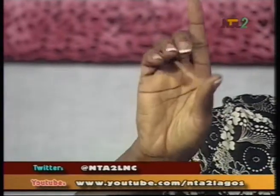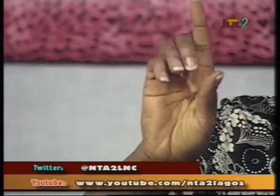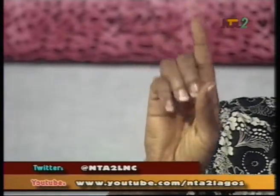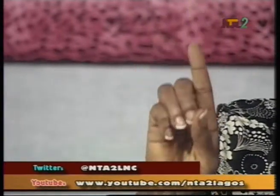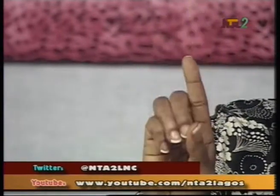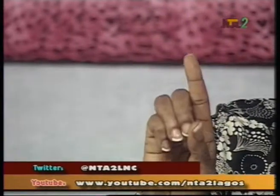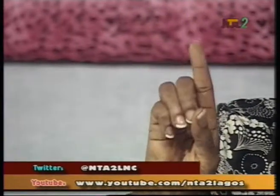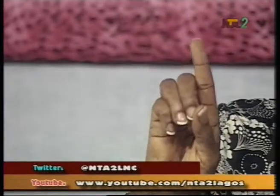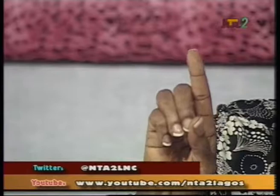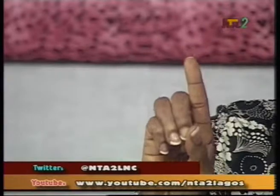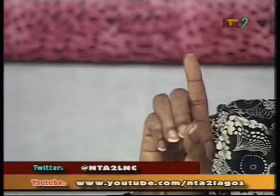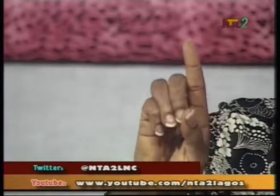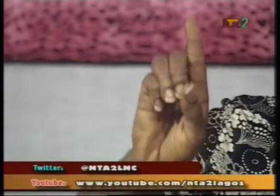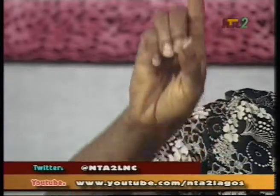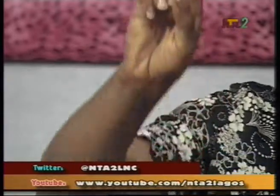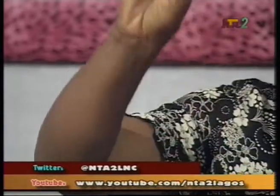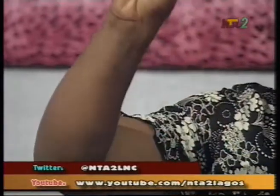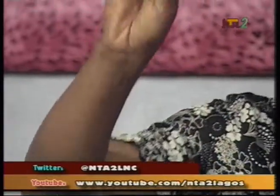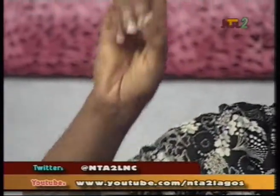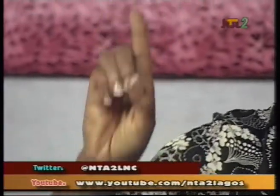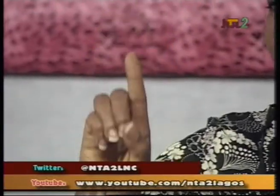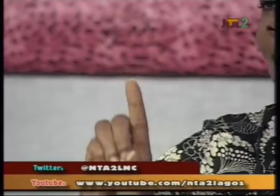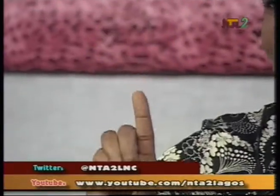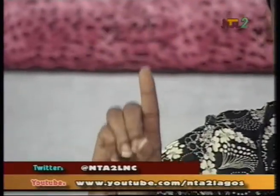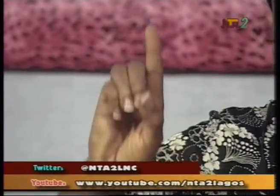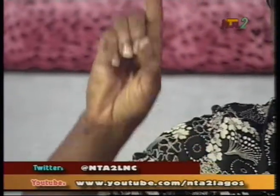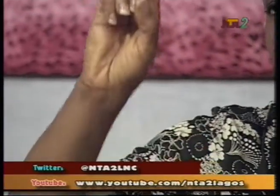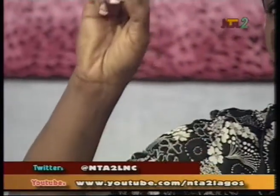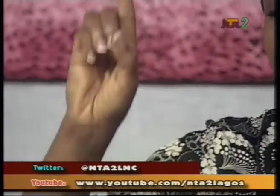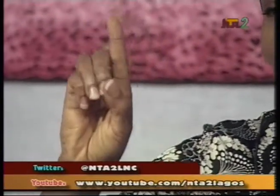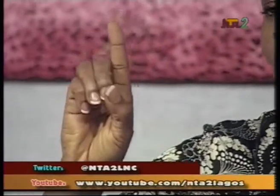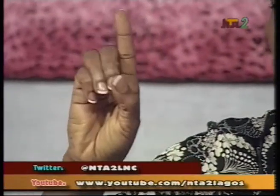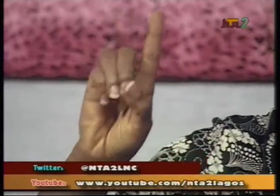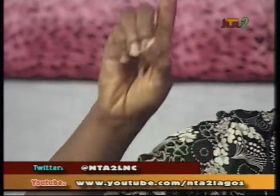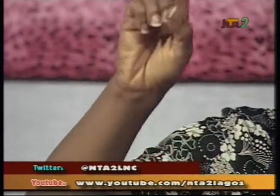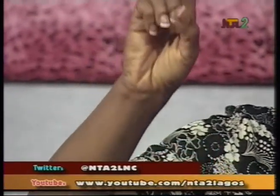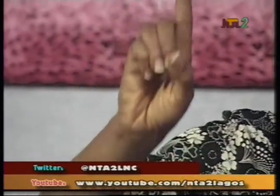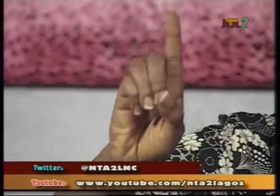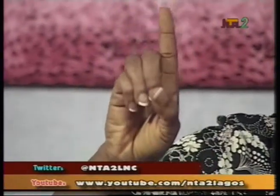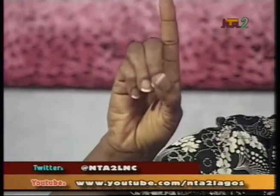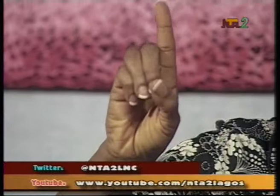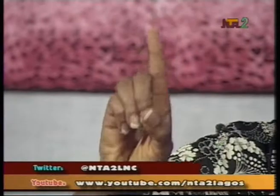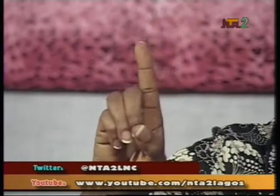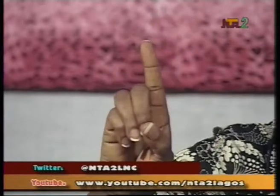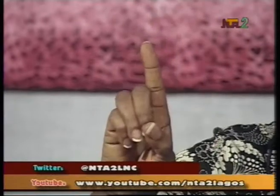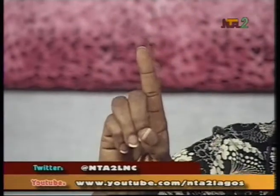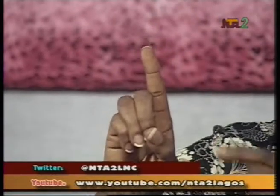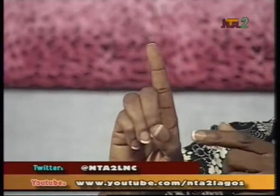And D is as if you're signing 1. You know, in class, you raise your hand to be called. Most times, this is how you raise your hand. You just close